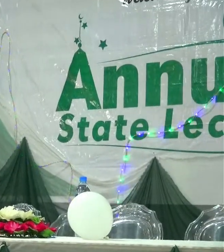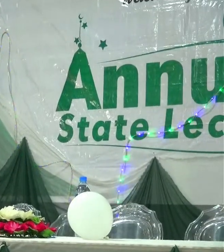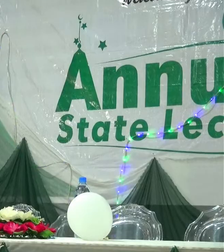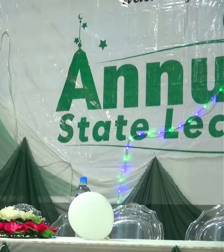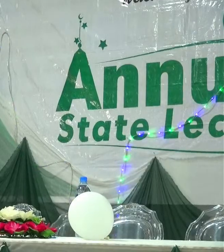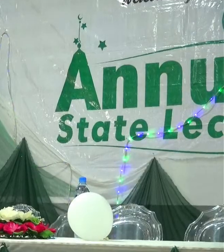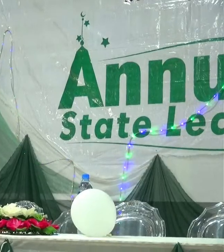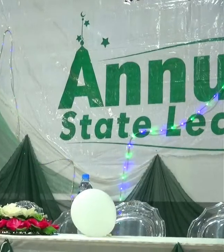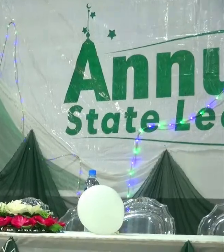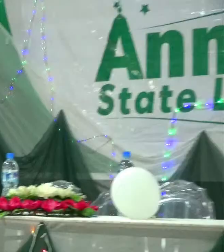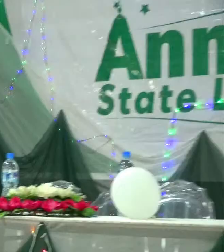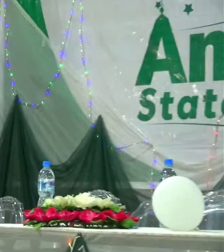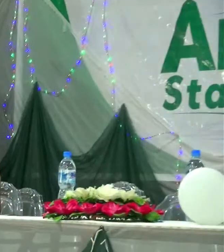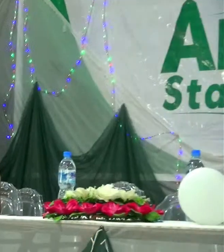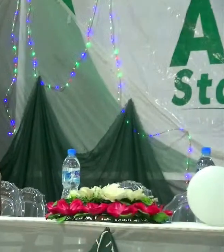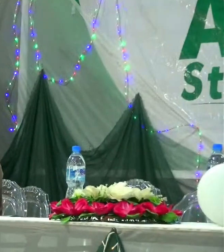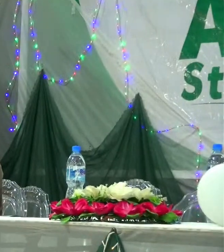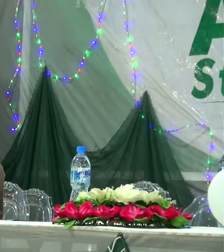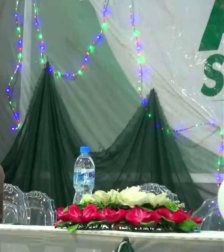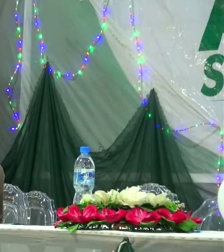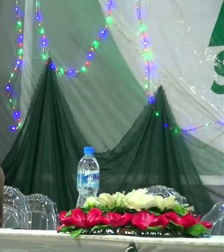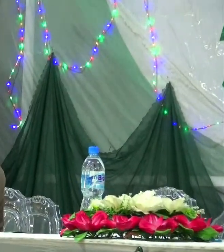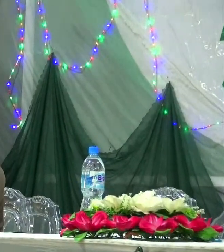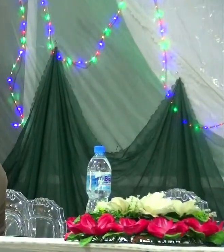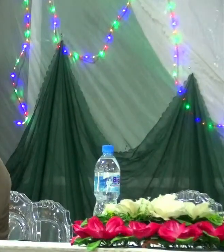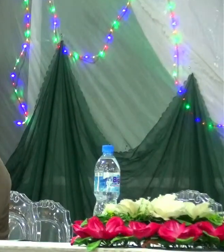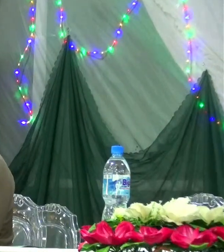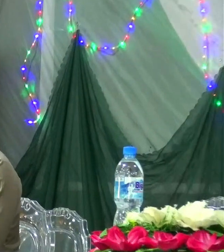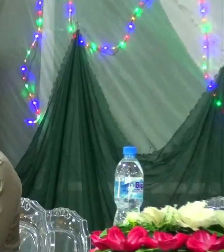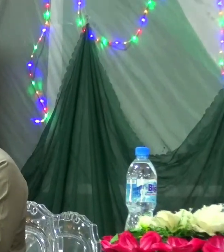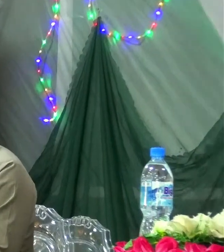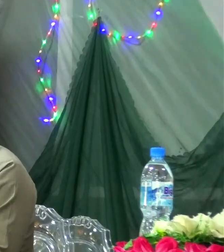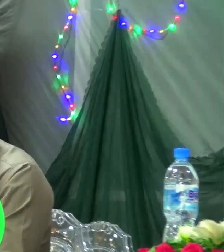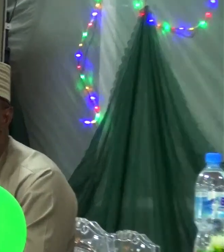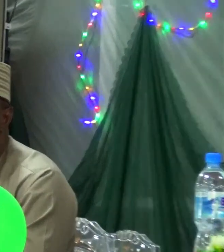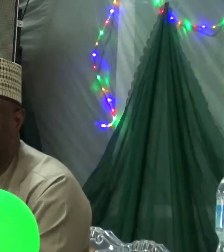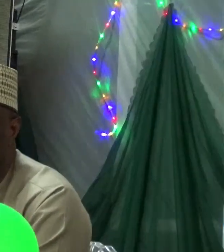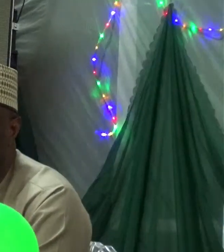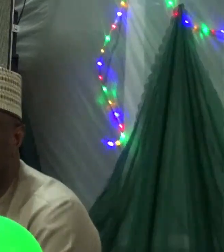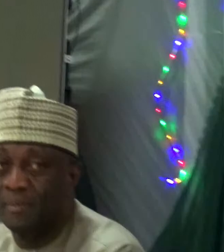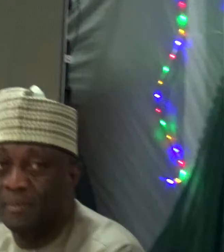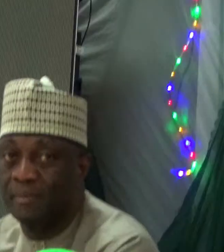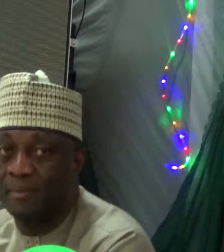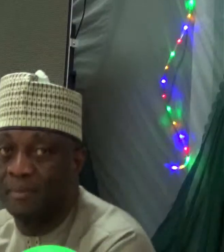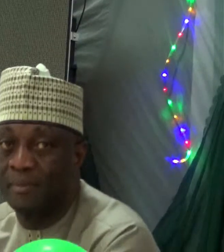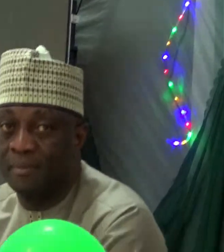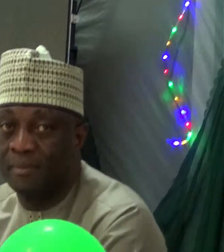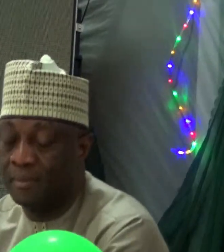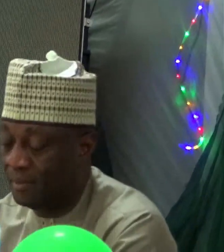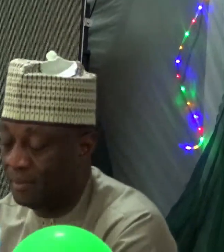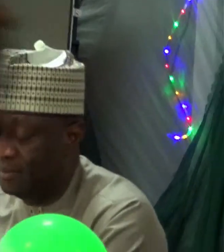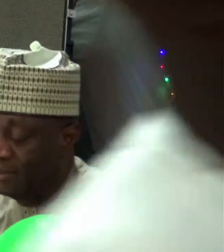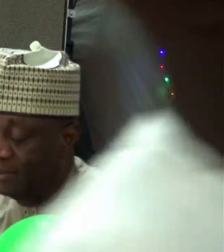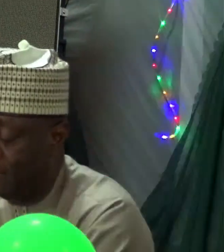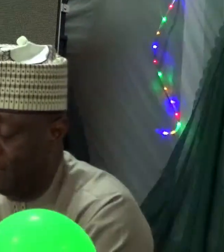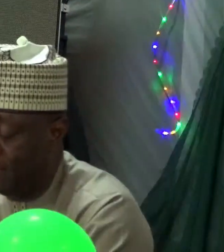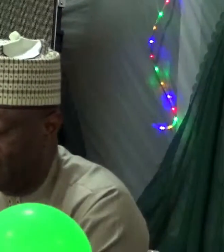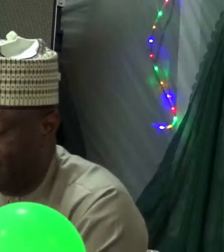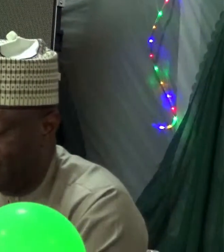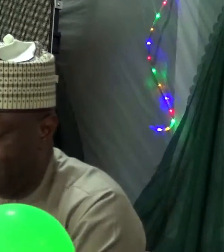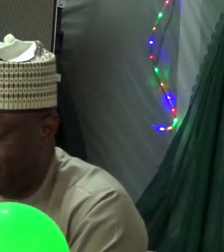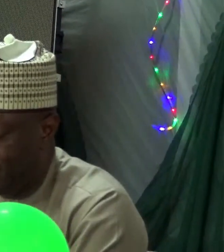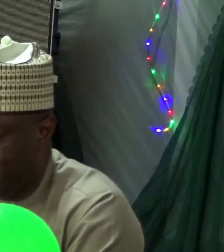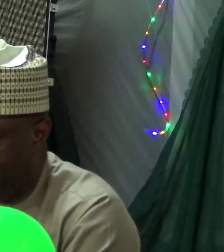wa towards national stability growth and prosperity Dr. Taufik Adekunle Abdulhamid rector federal